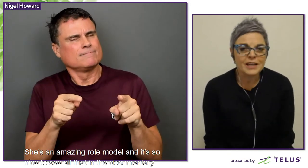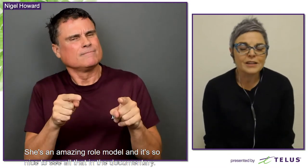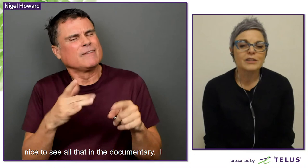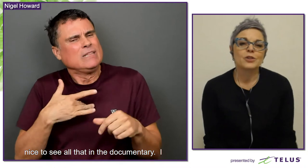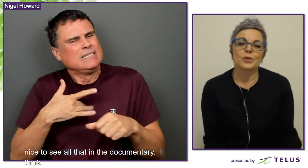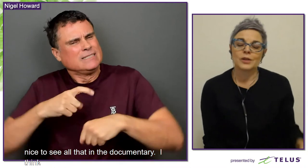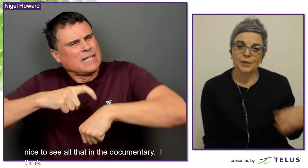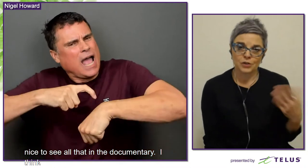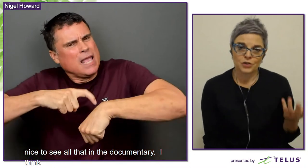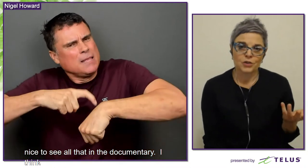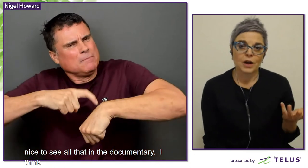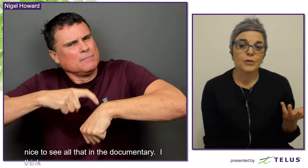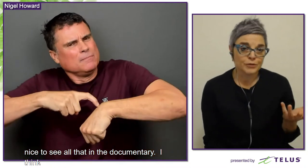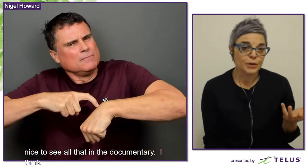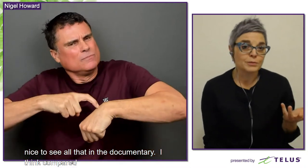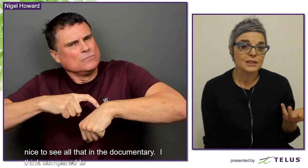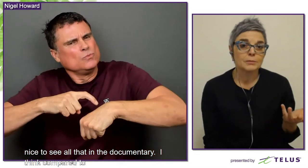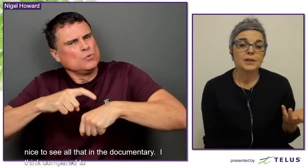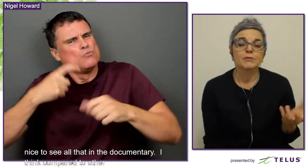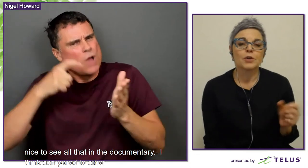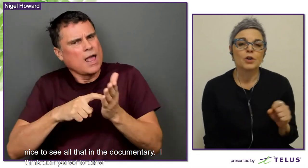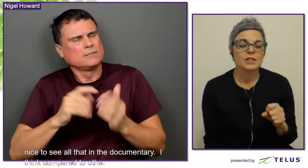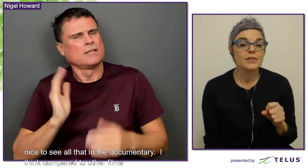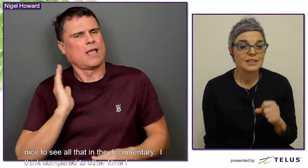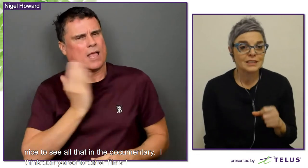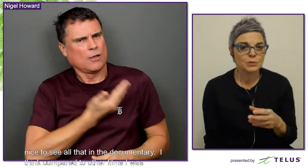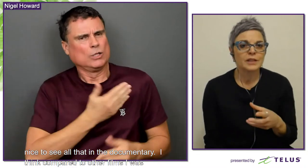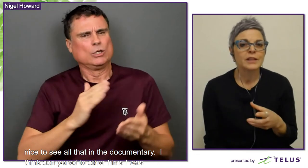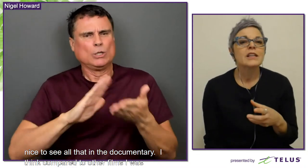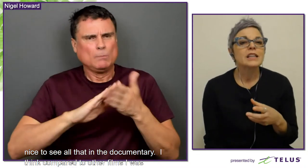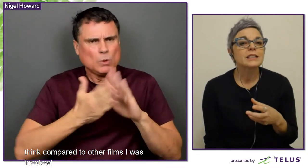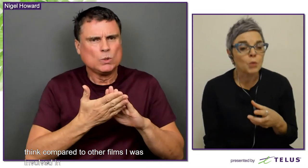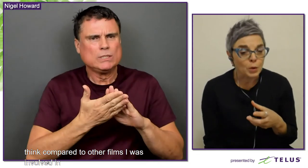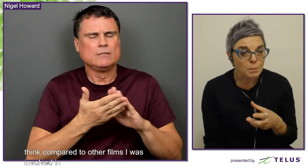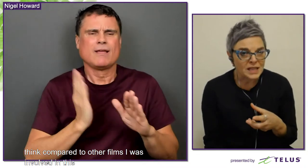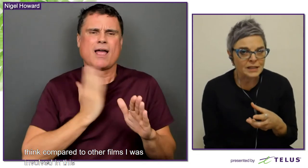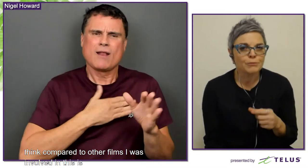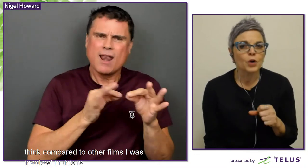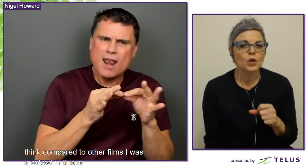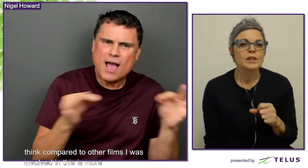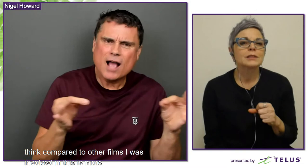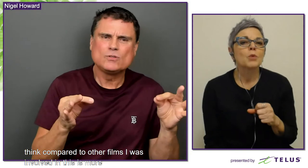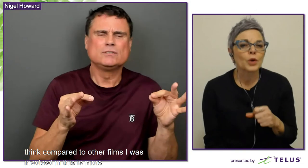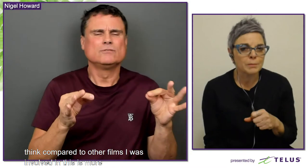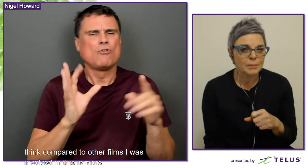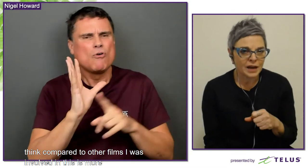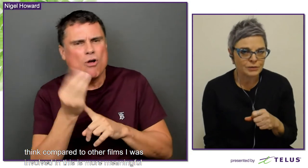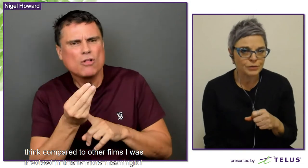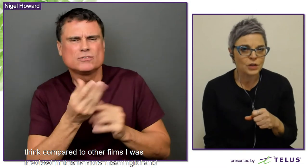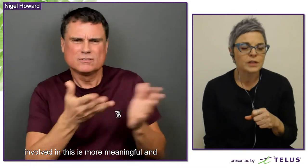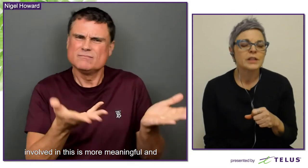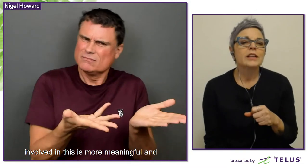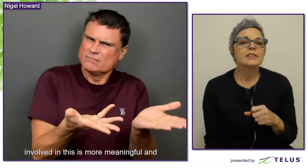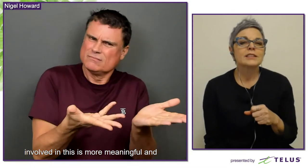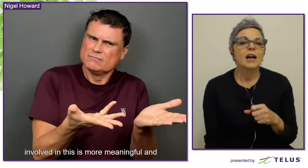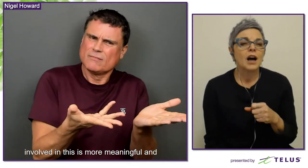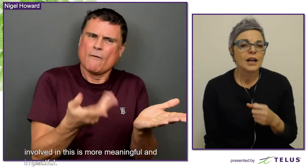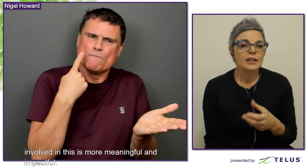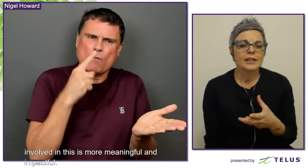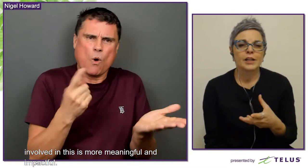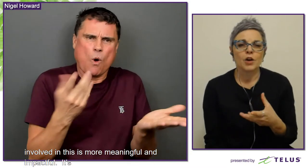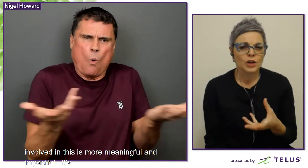I think, you know, compared to other films that I've been involved in, this one is more meaningful. It's more impactful.